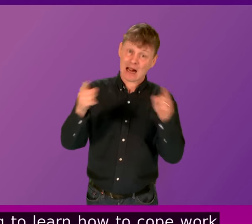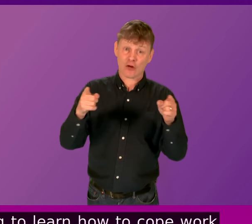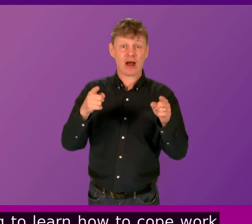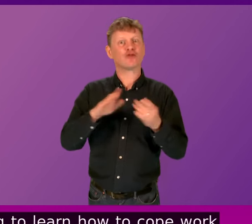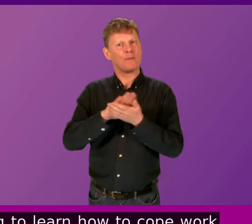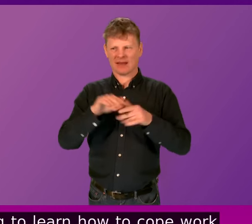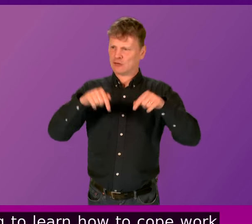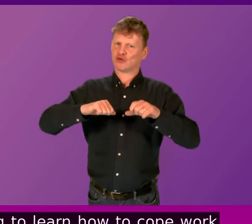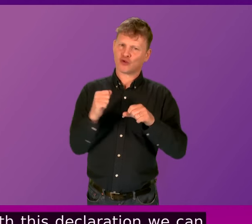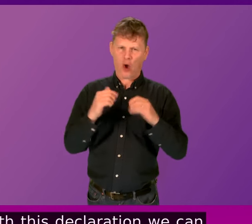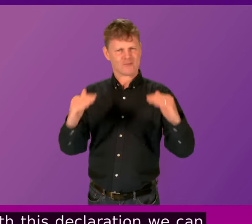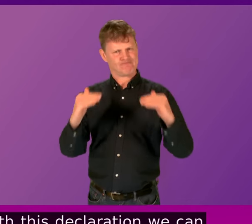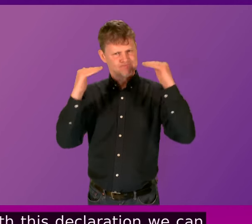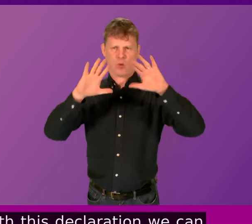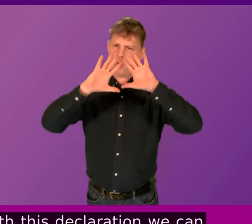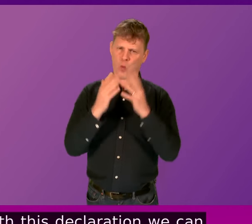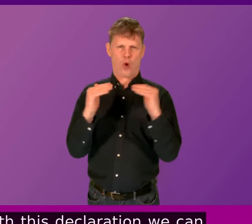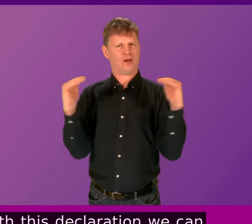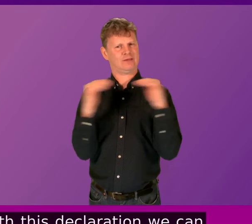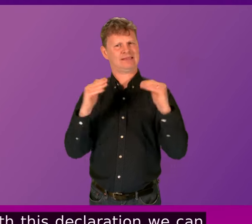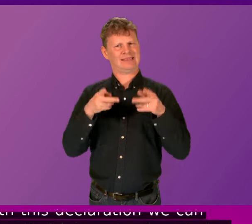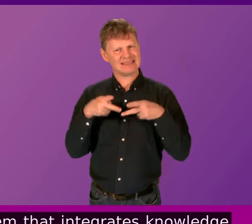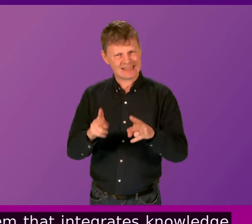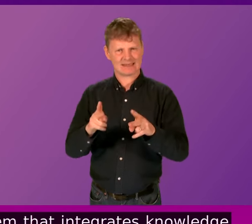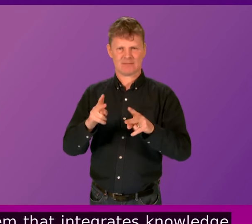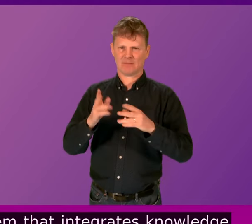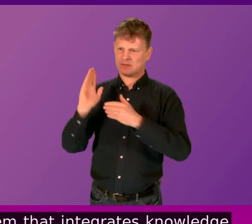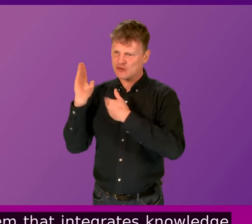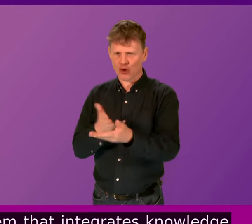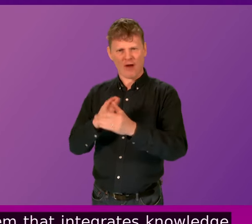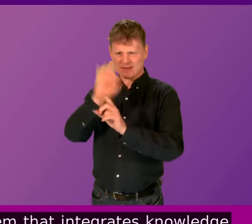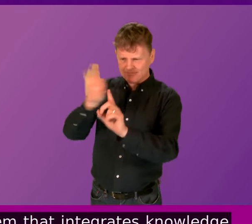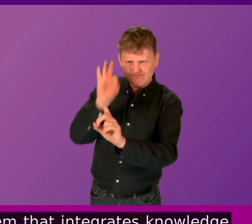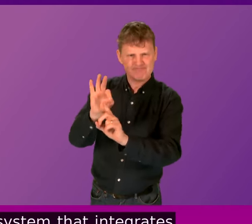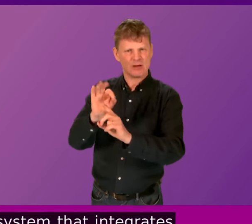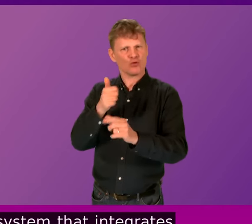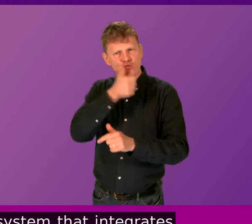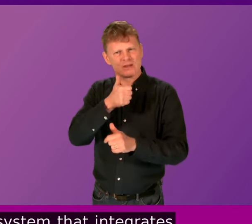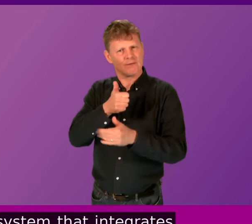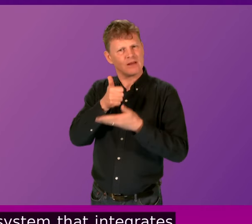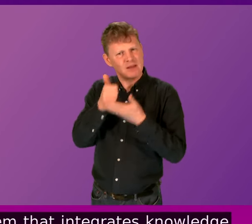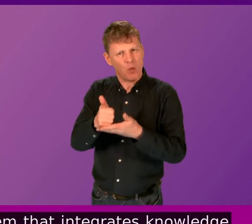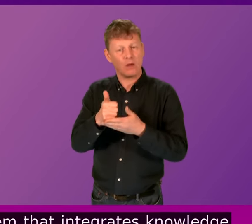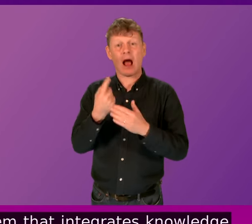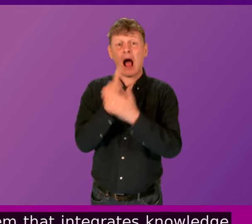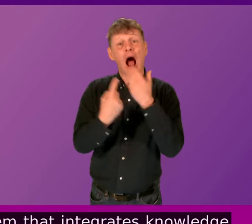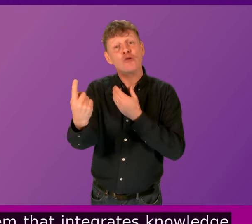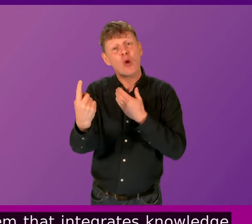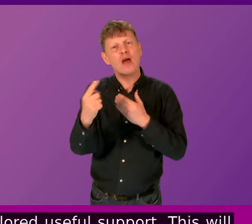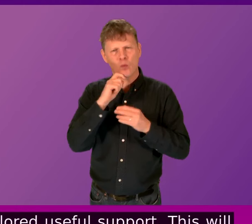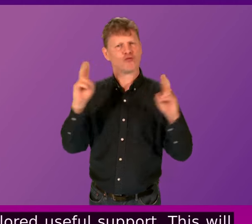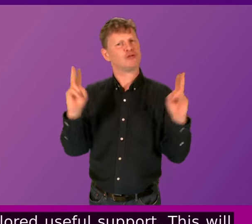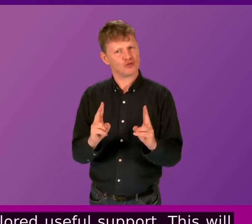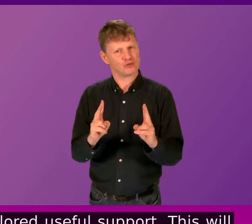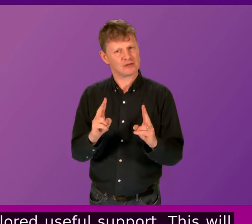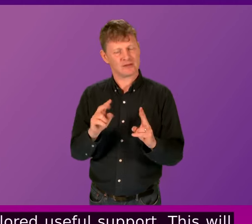world-class system that integrates knowledge of both impairments for tailored, useful support. This will reduce isolation and increase life satisfaction